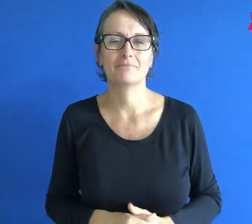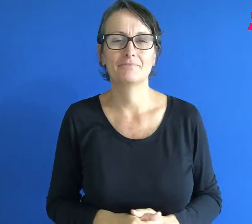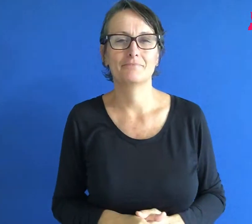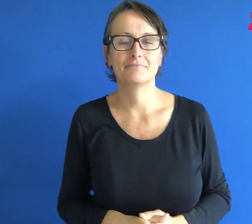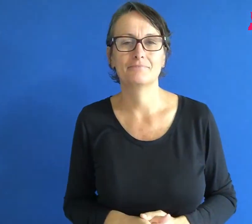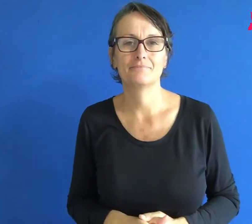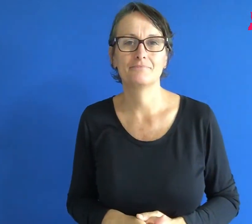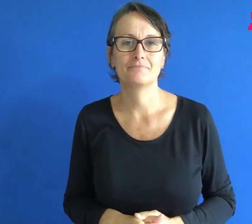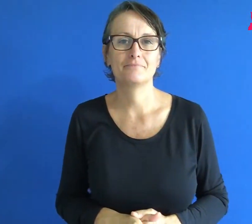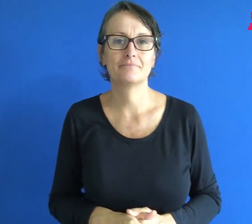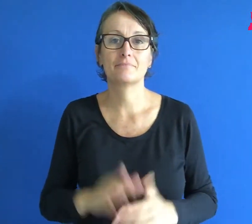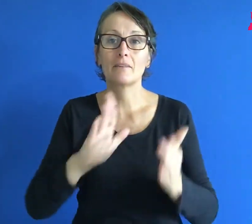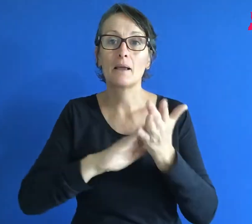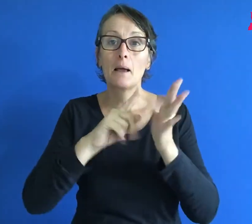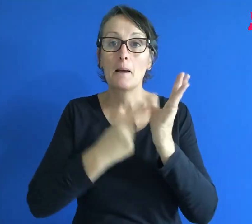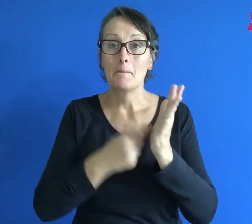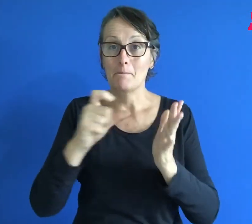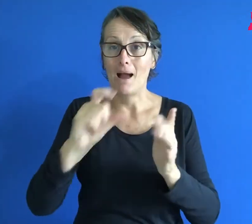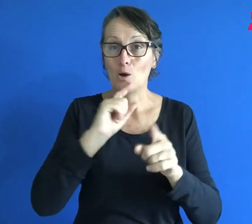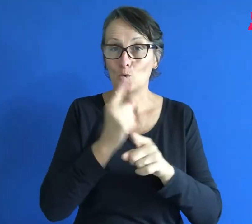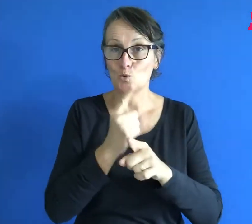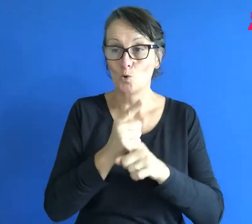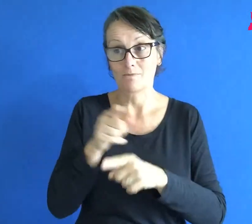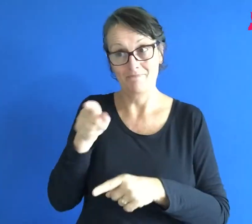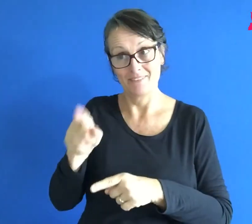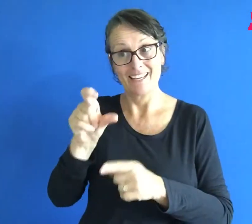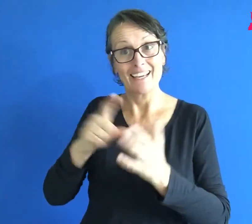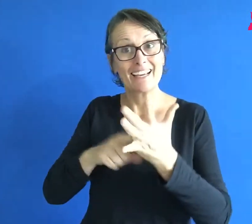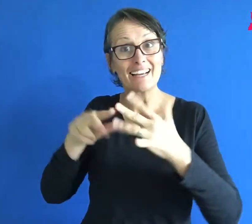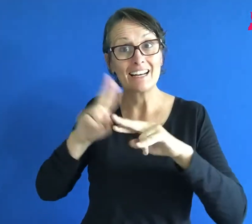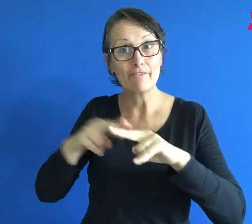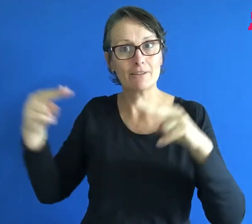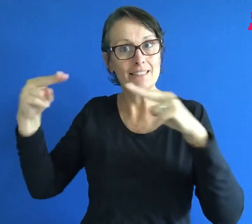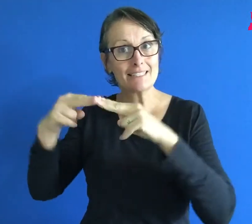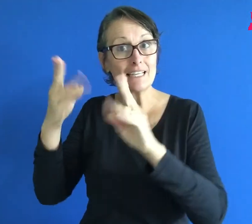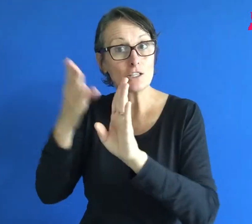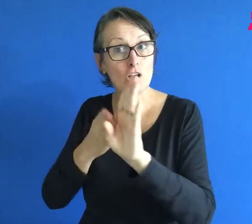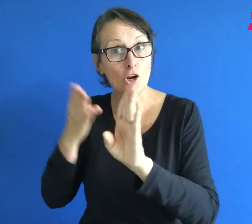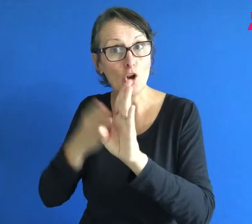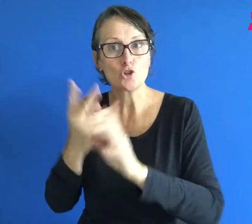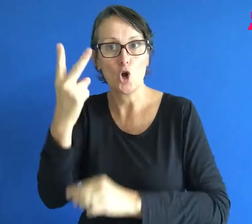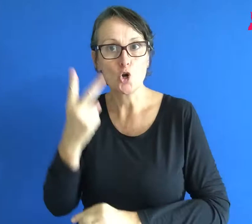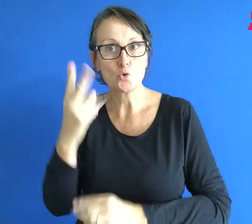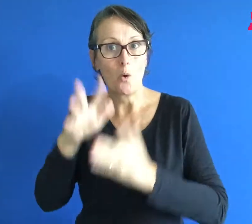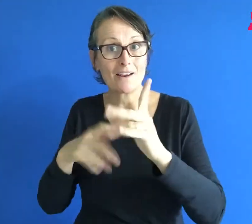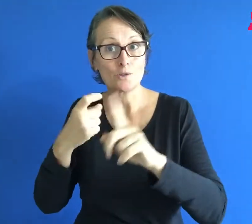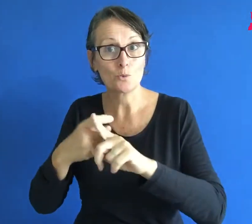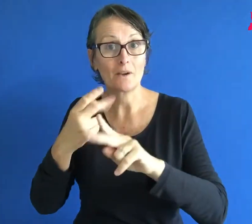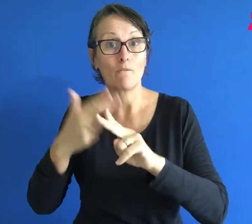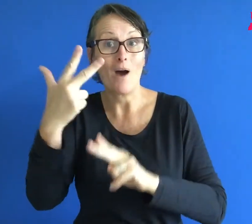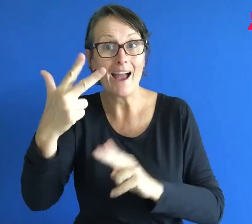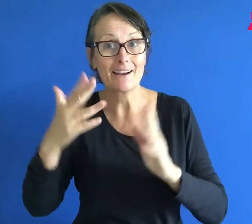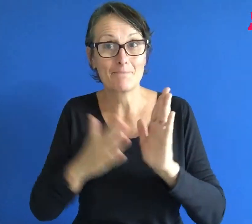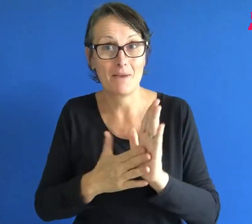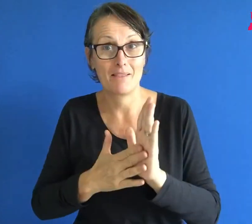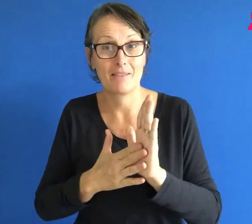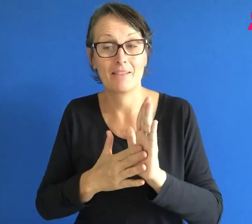Cliff visited his psychologist twice a week for the better part of 8 months. And during that time, he learnt actually quite a few strategies he could use